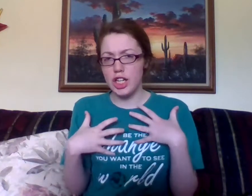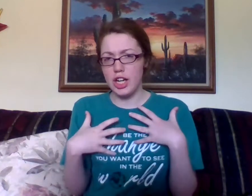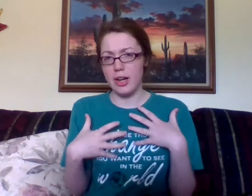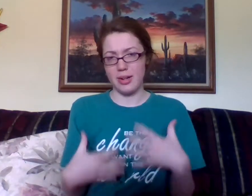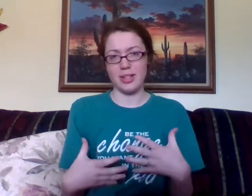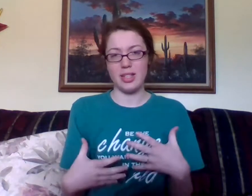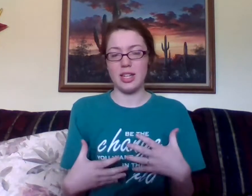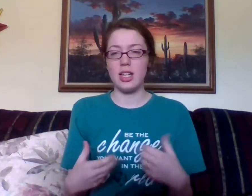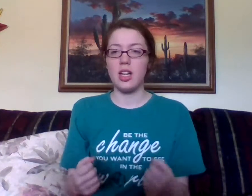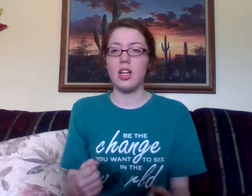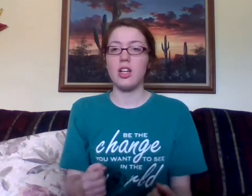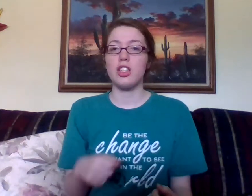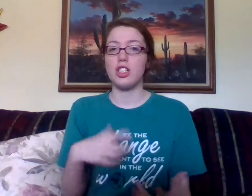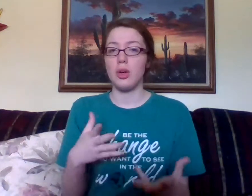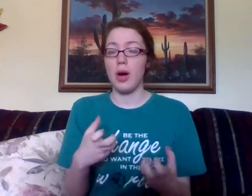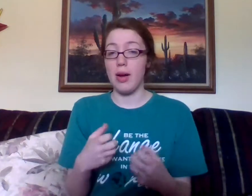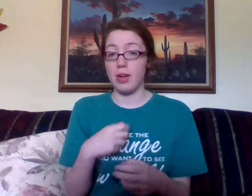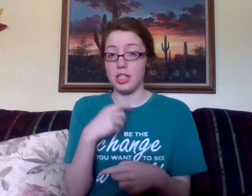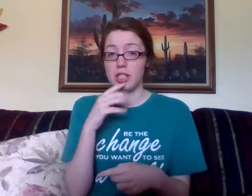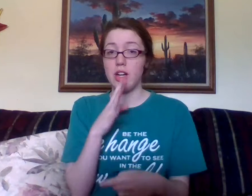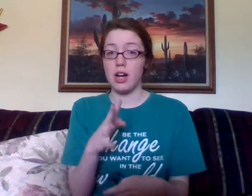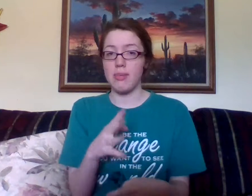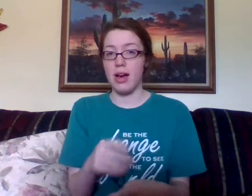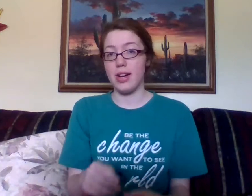concerning. So I want to talk about it.